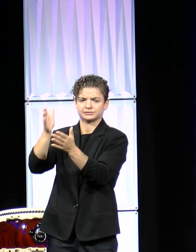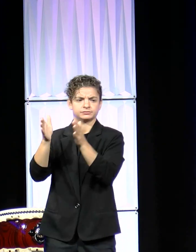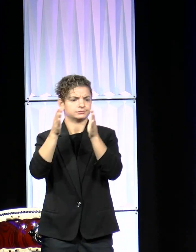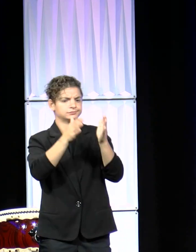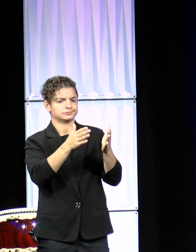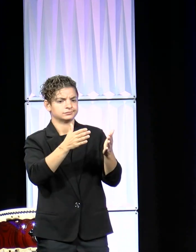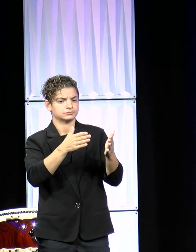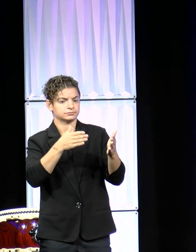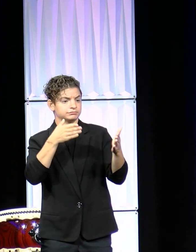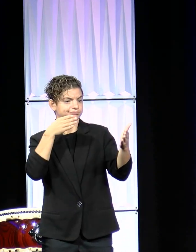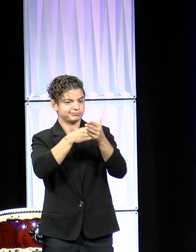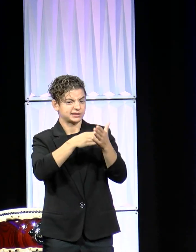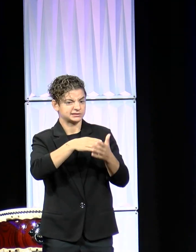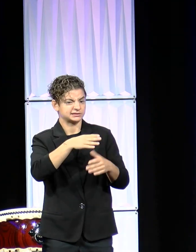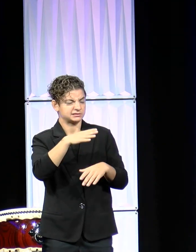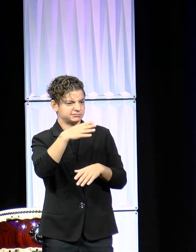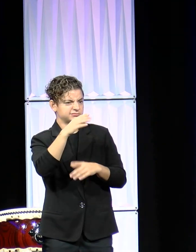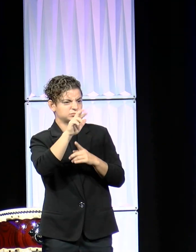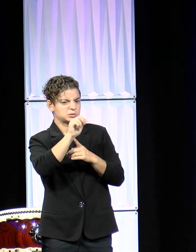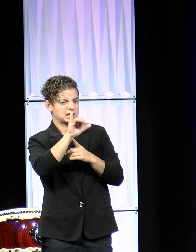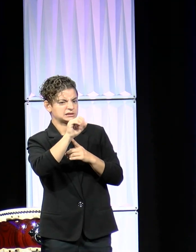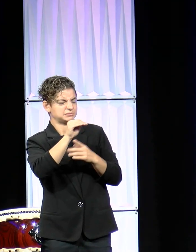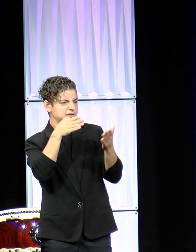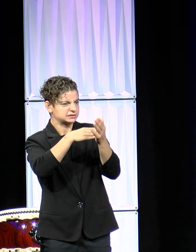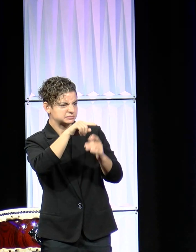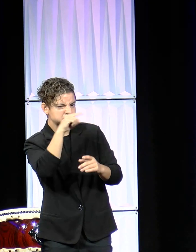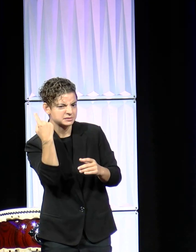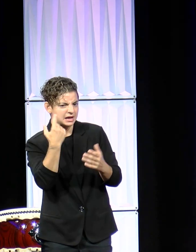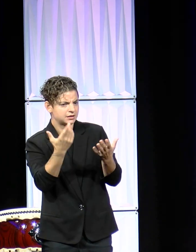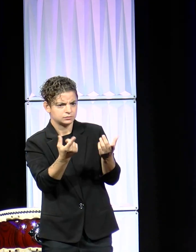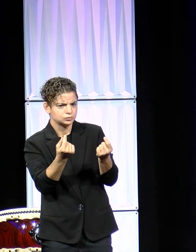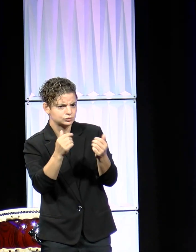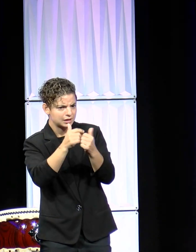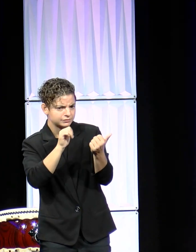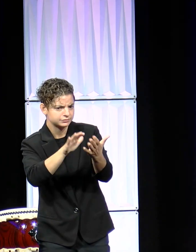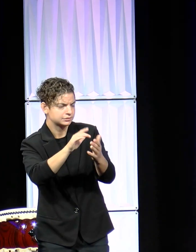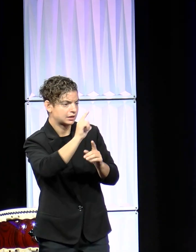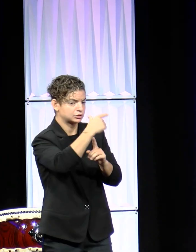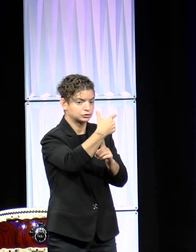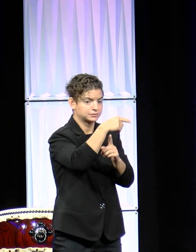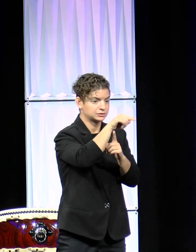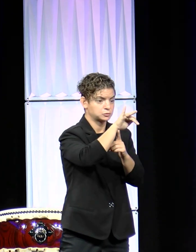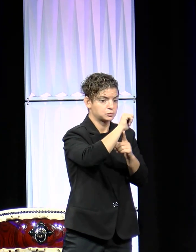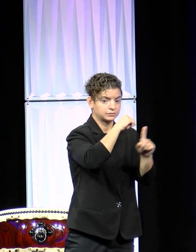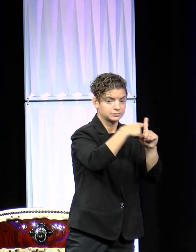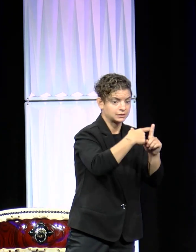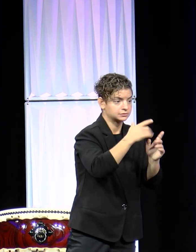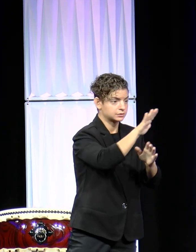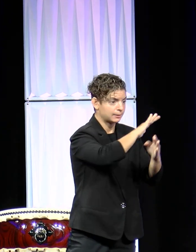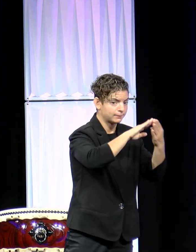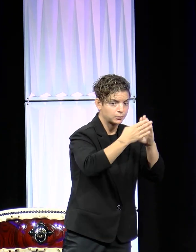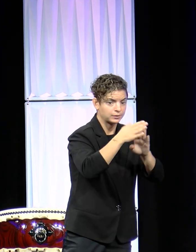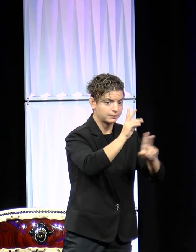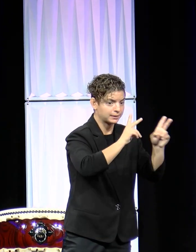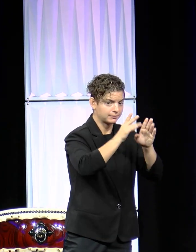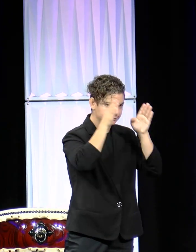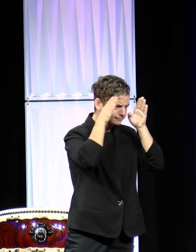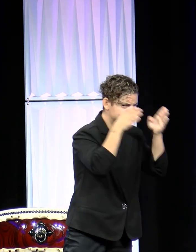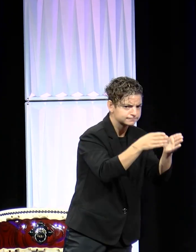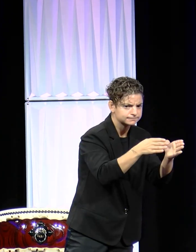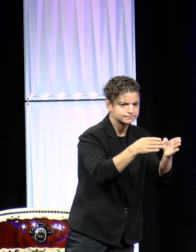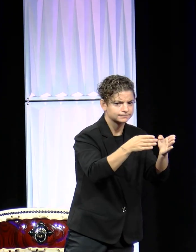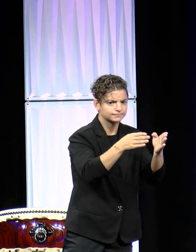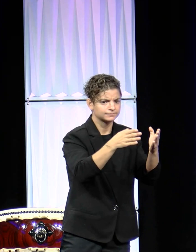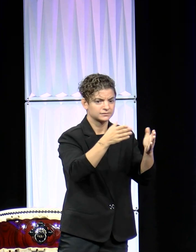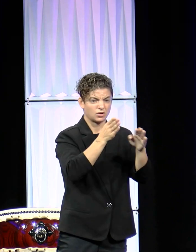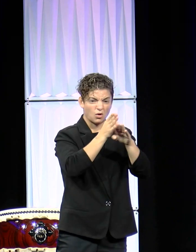What are you actively doing to help these LGBTQ folks who are being targeted with this over 600 bills and